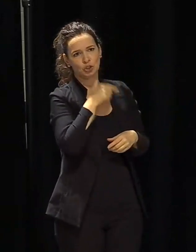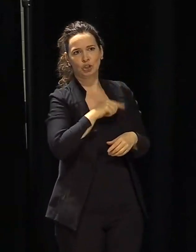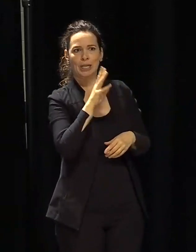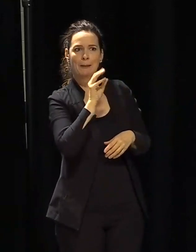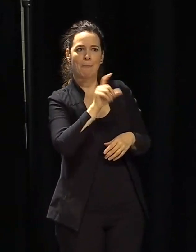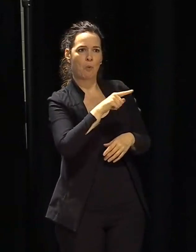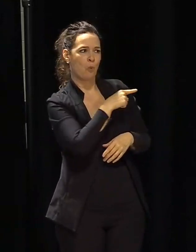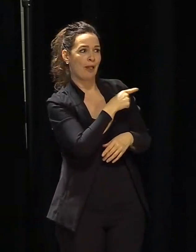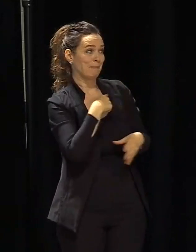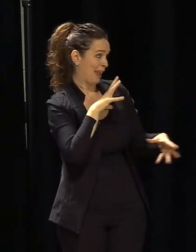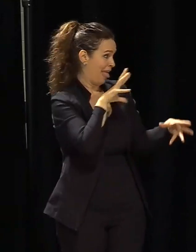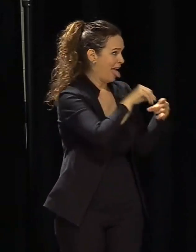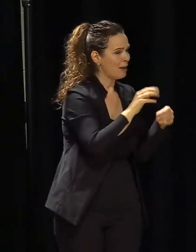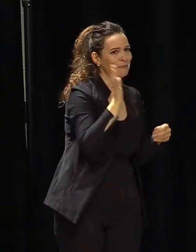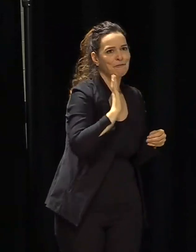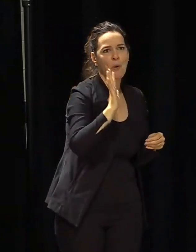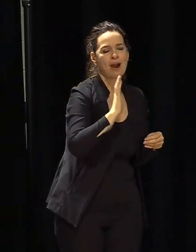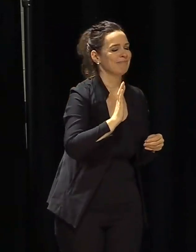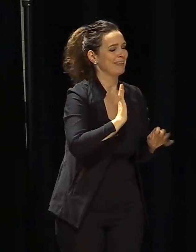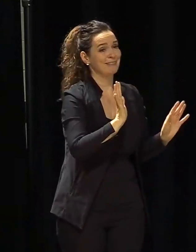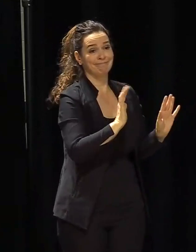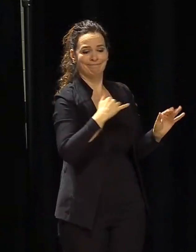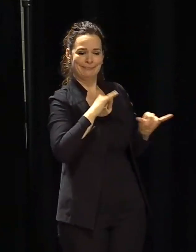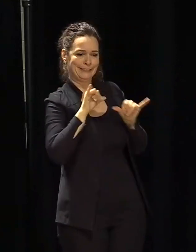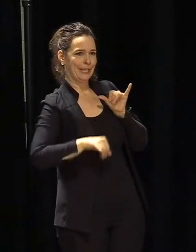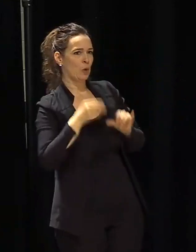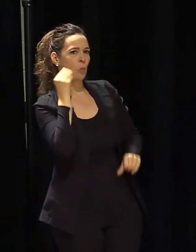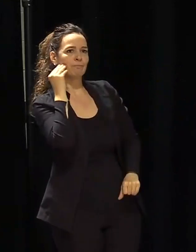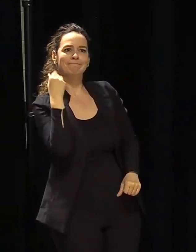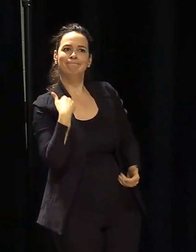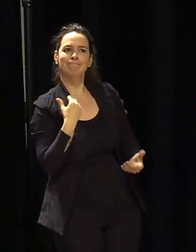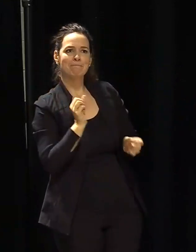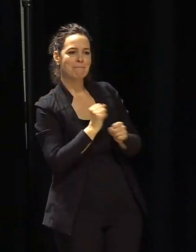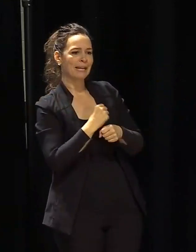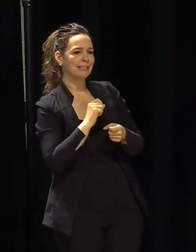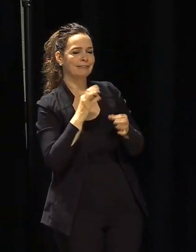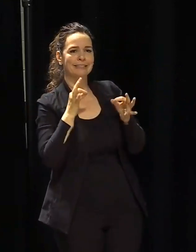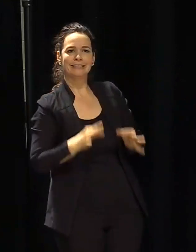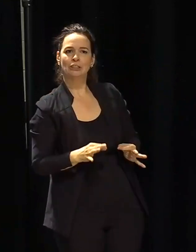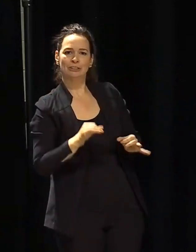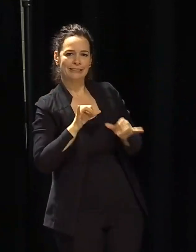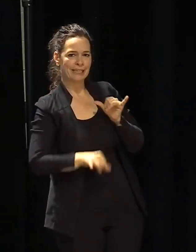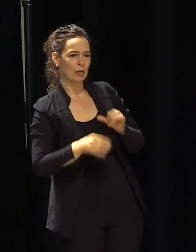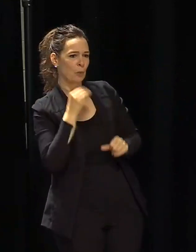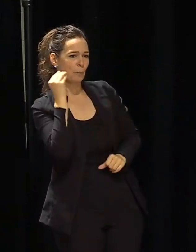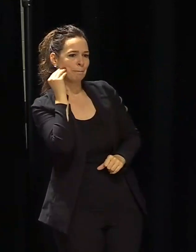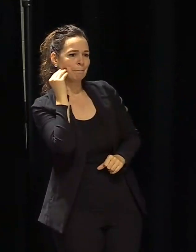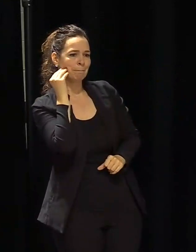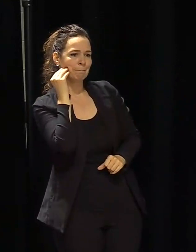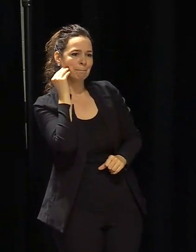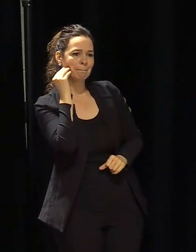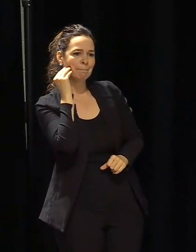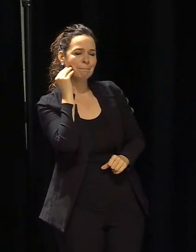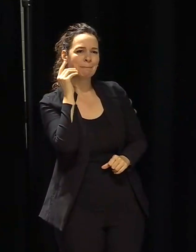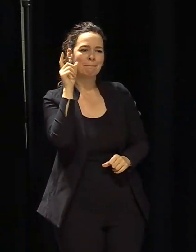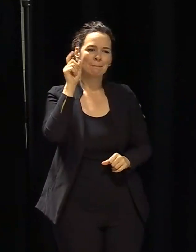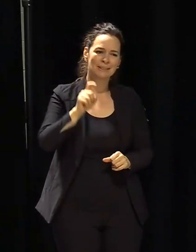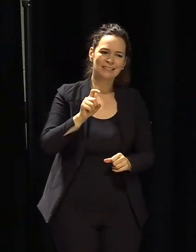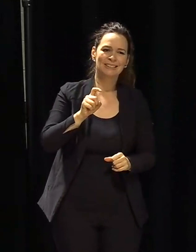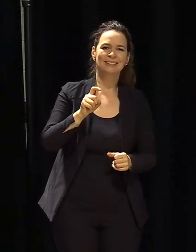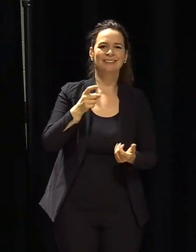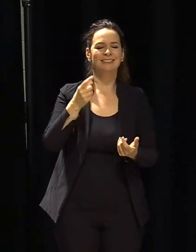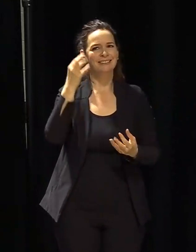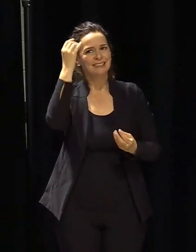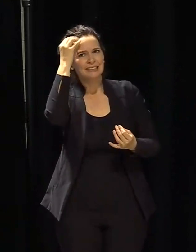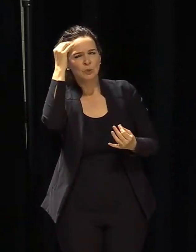think if you put yourself in the shoes of that nurse or that healthcare professional that is going to